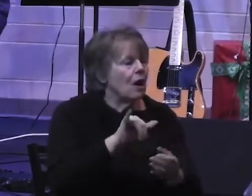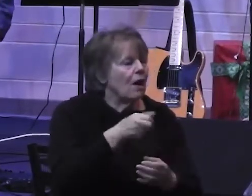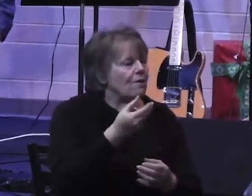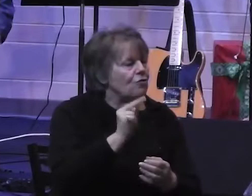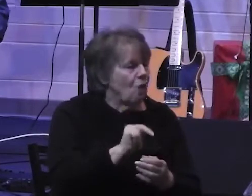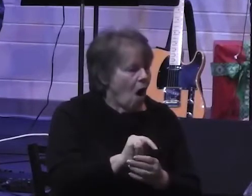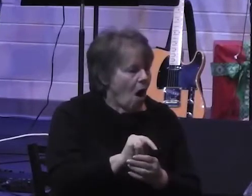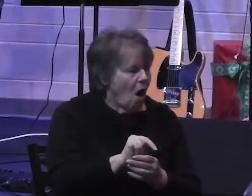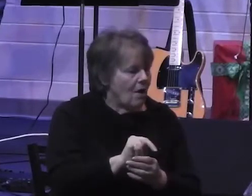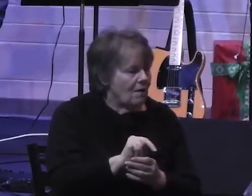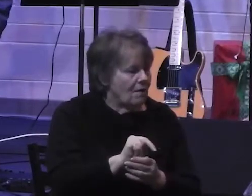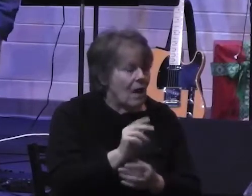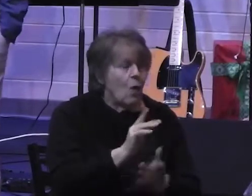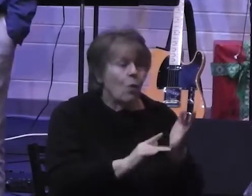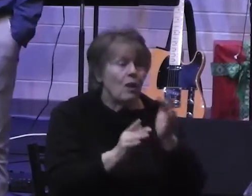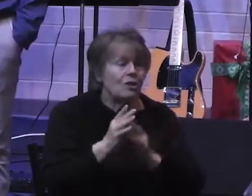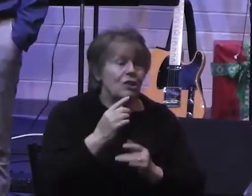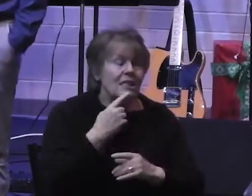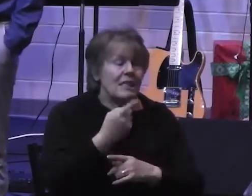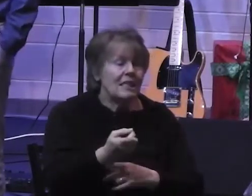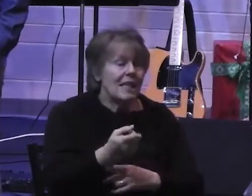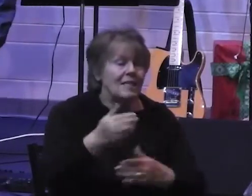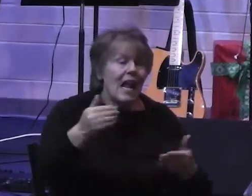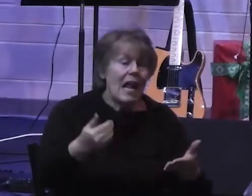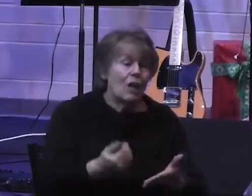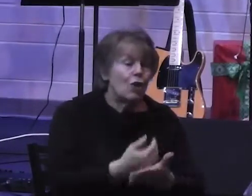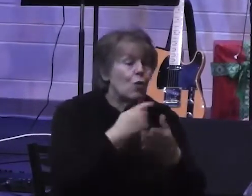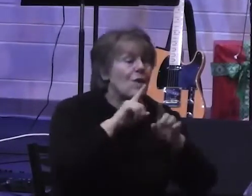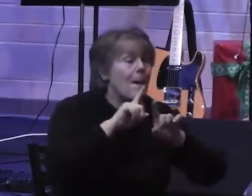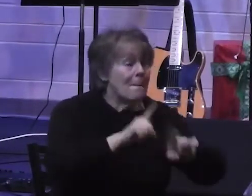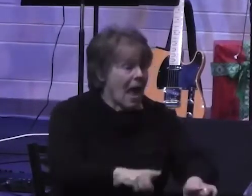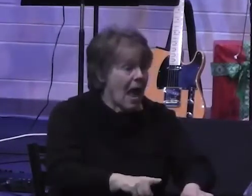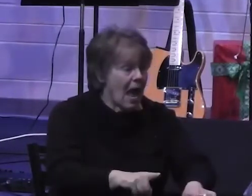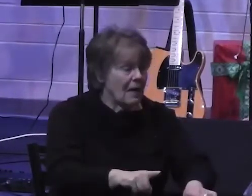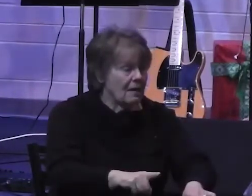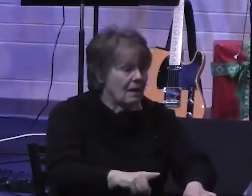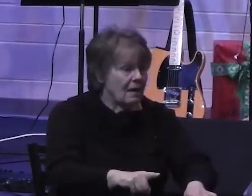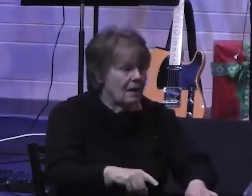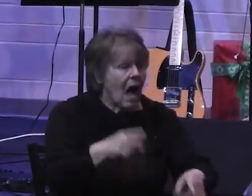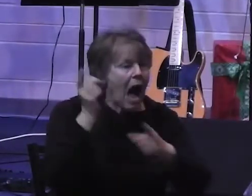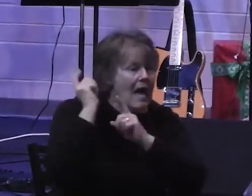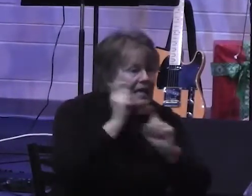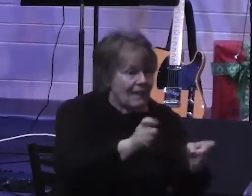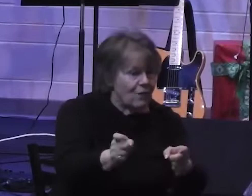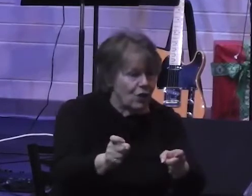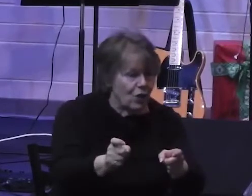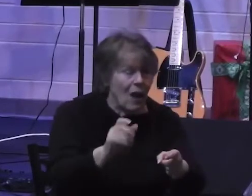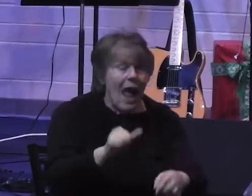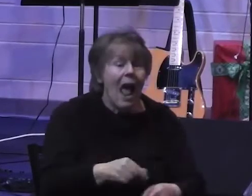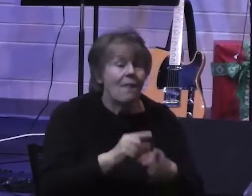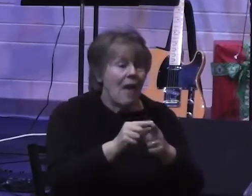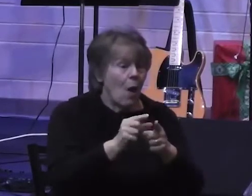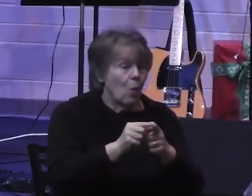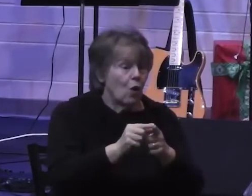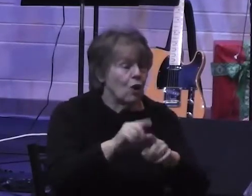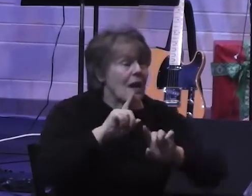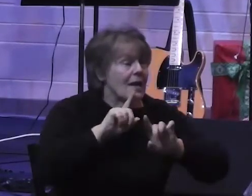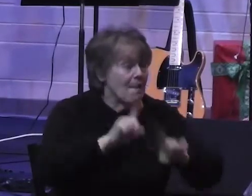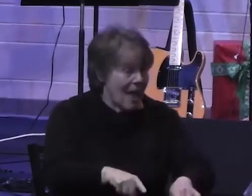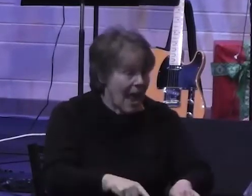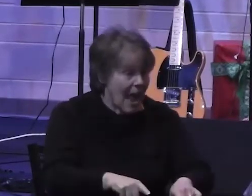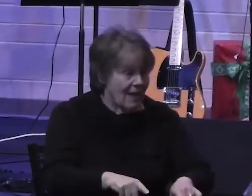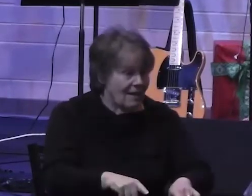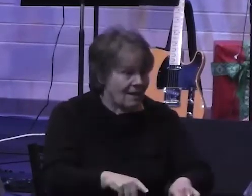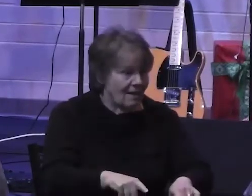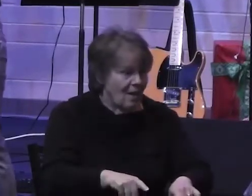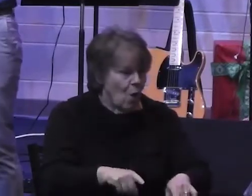a new command I give to you. And that word command would have definitely brought up